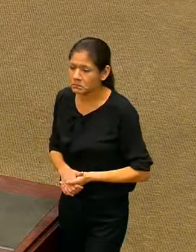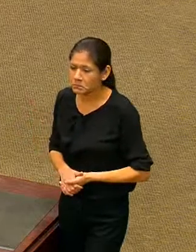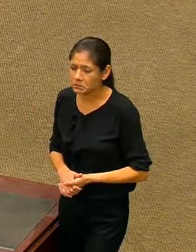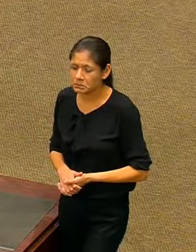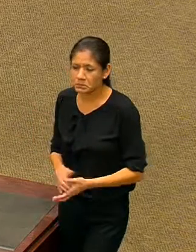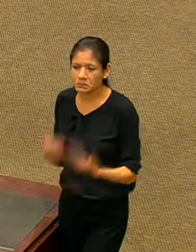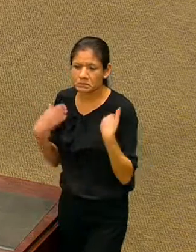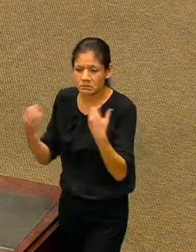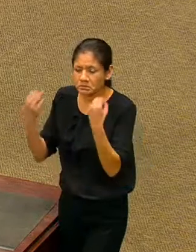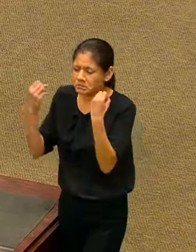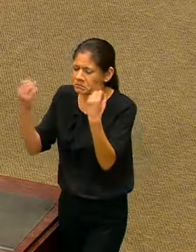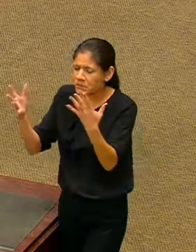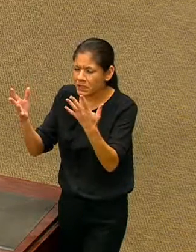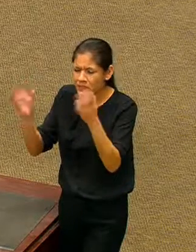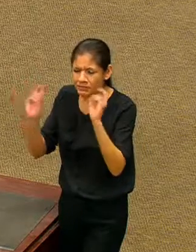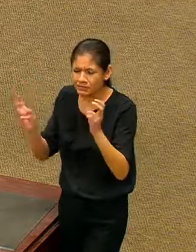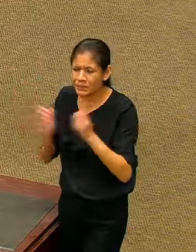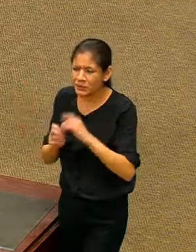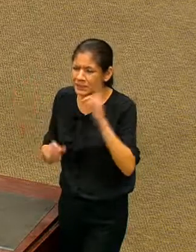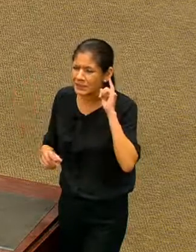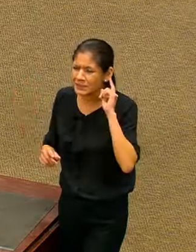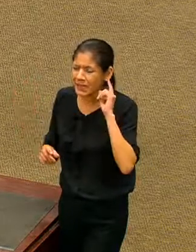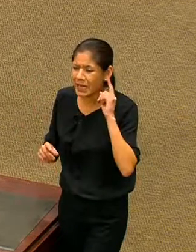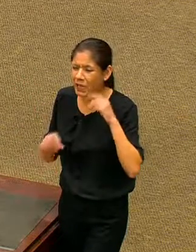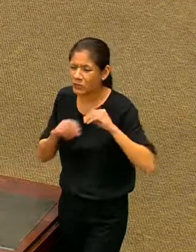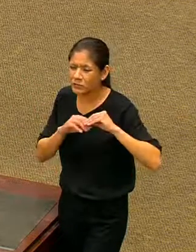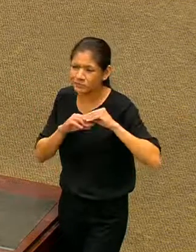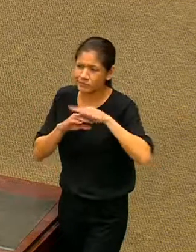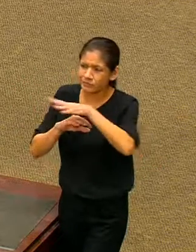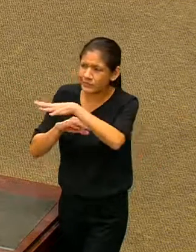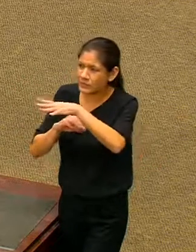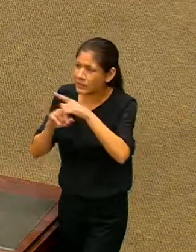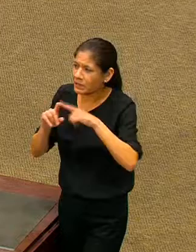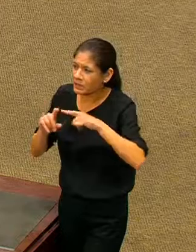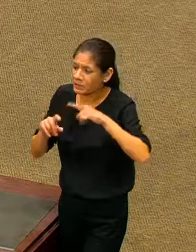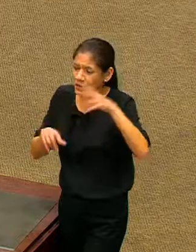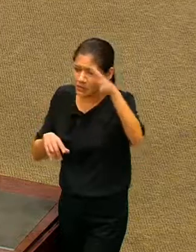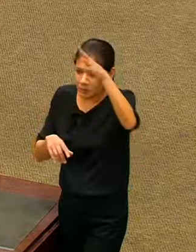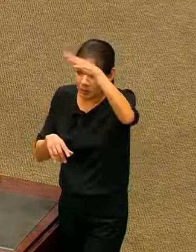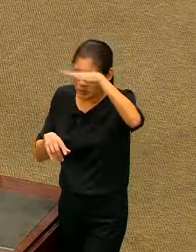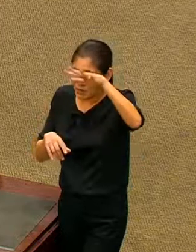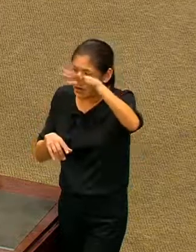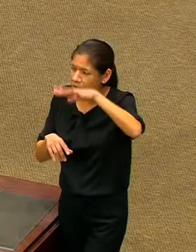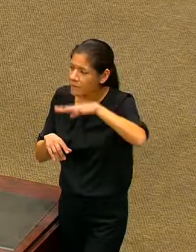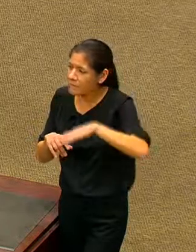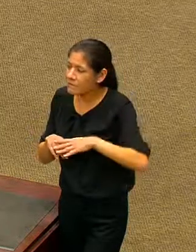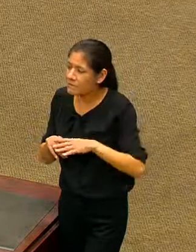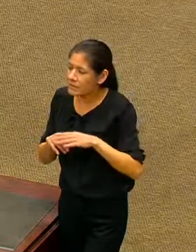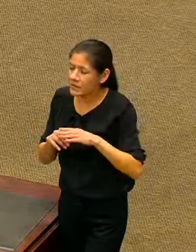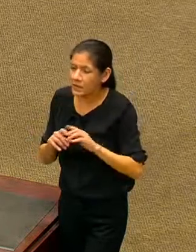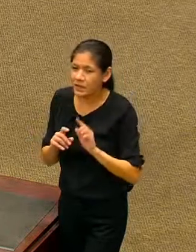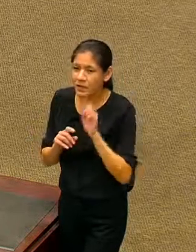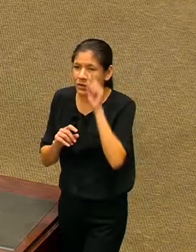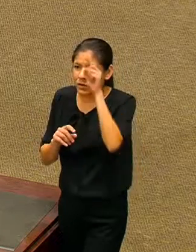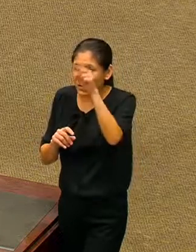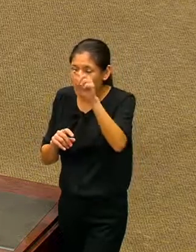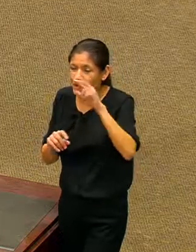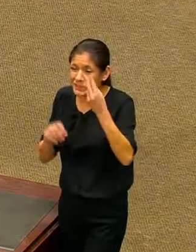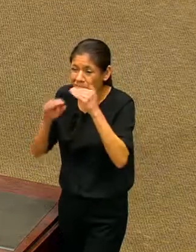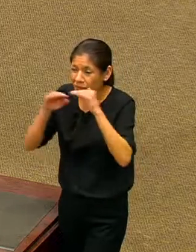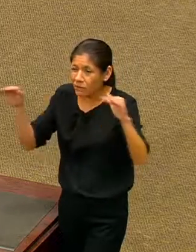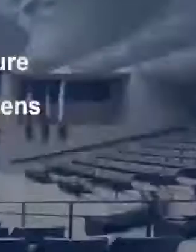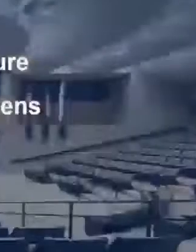There's many issues with the sounds being transmitted from the areas above the gallery and up over the second